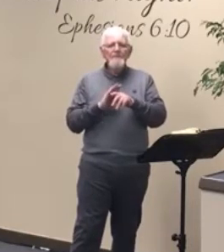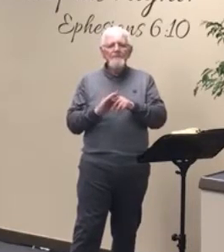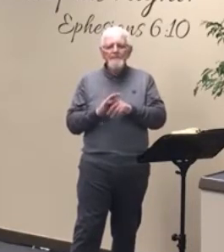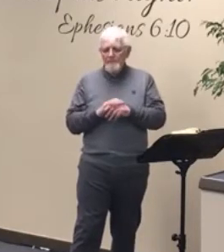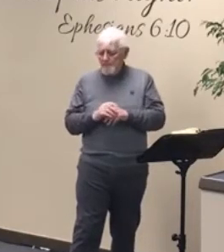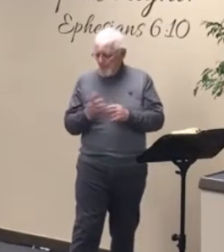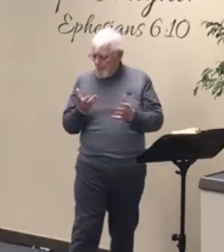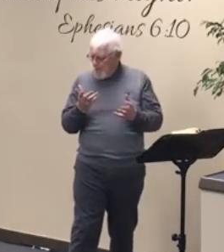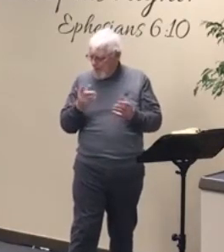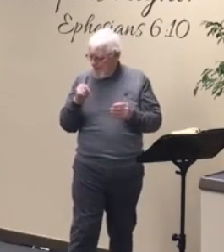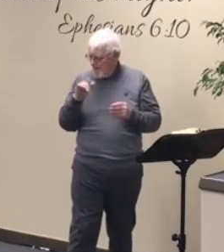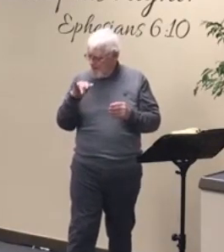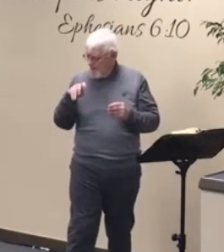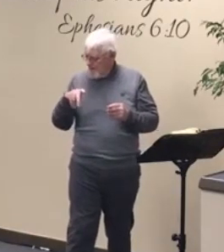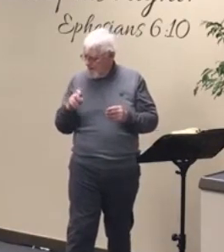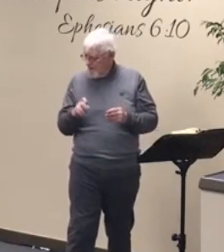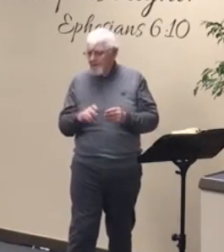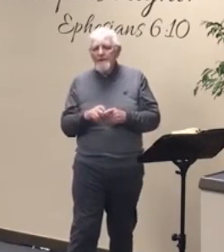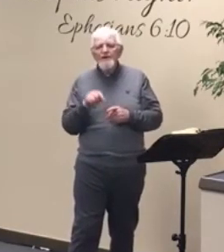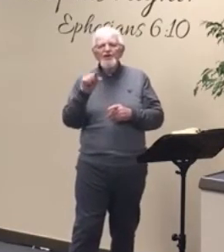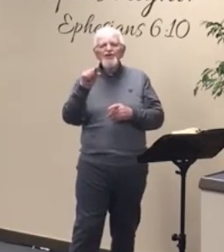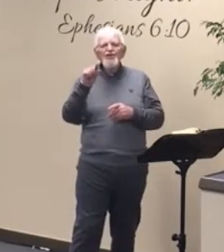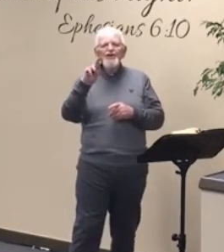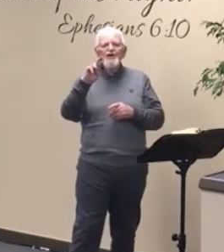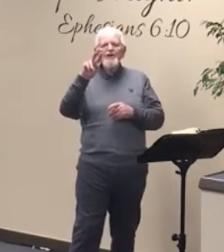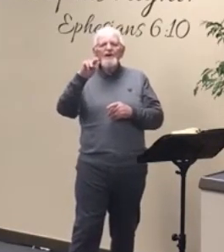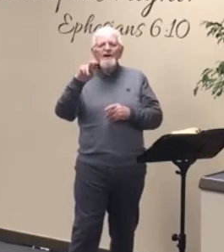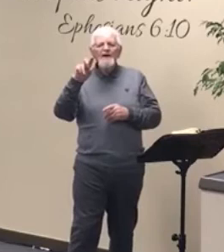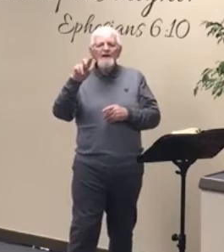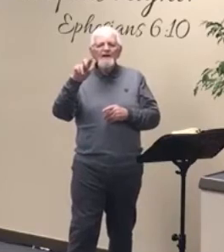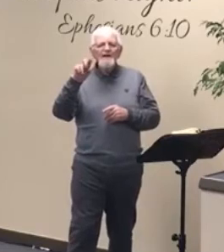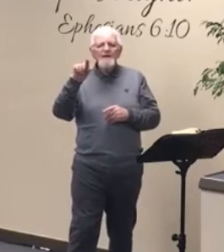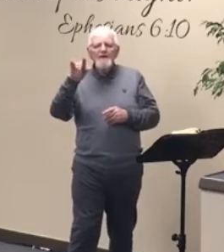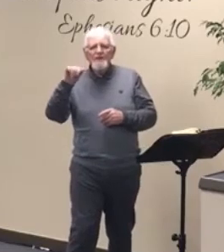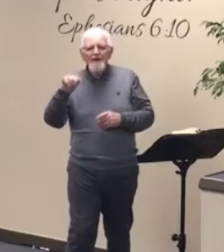iron? Grungy old rusty files.